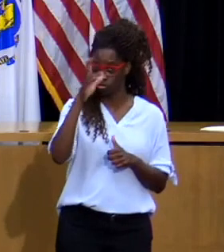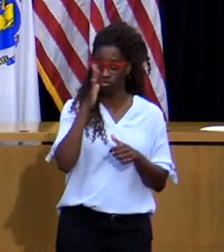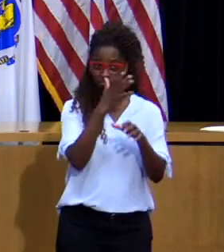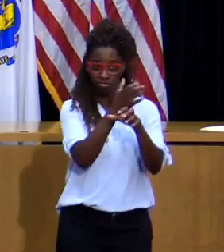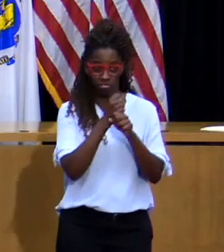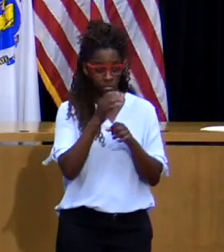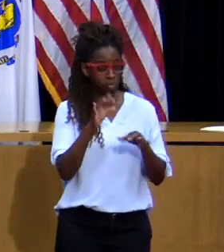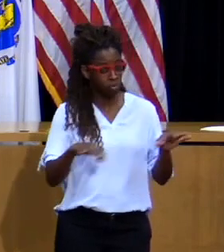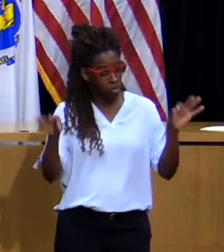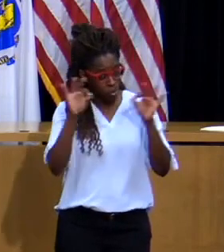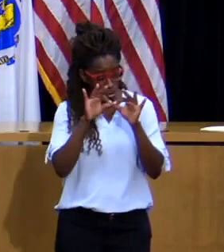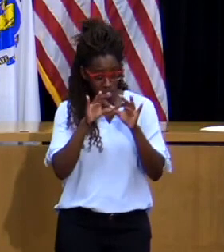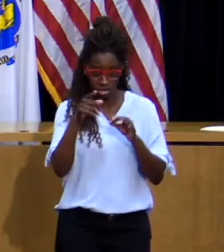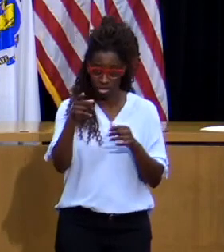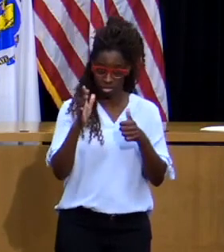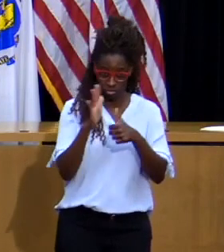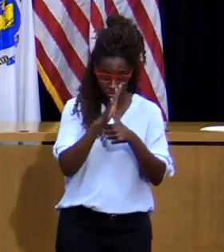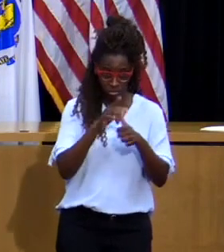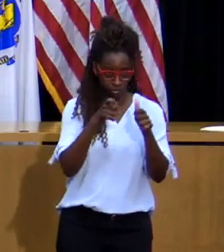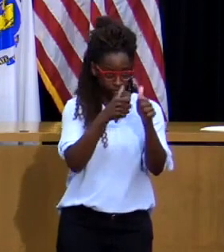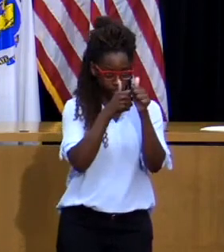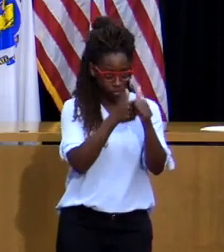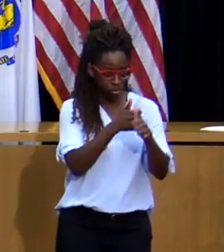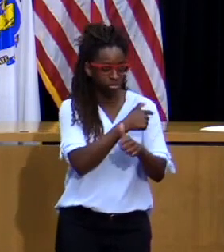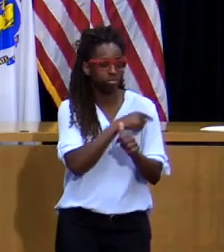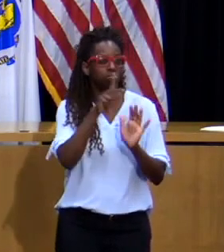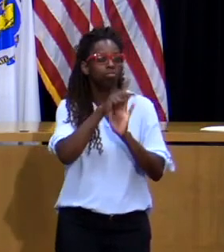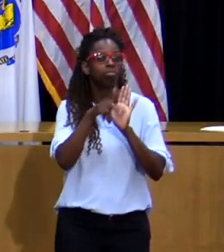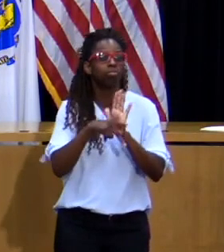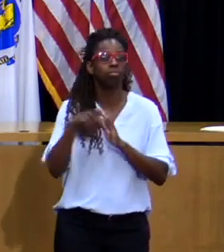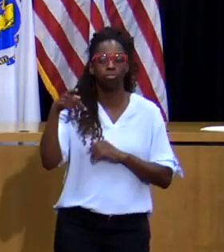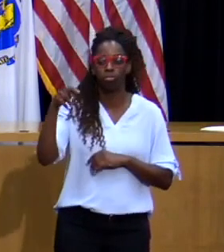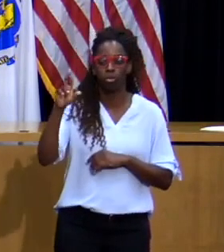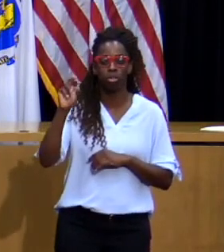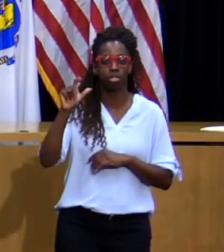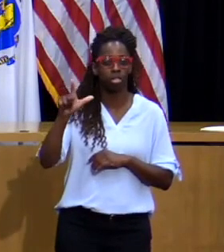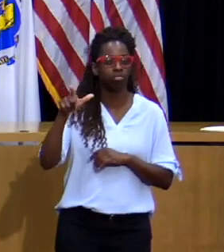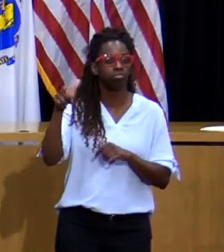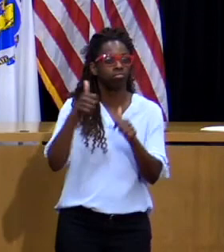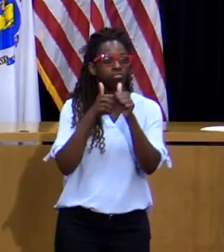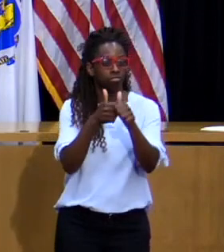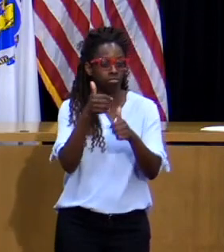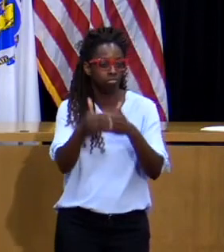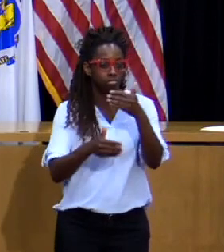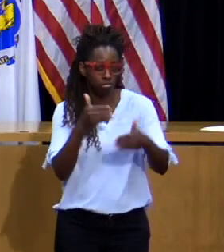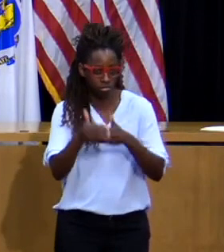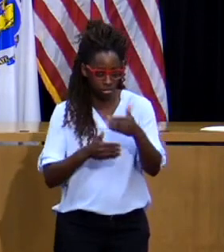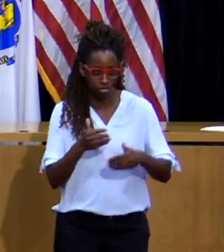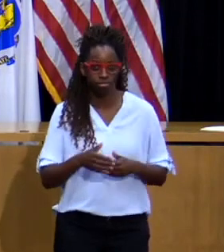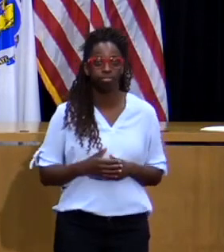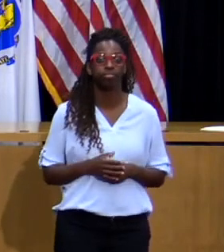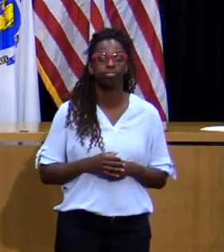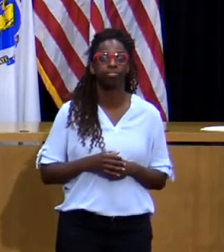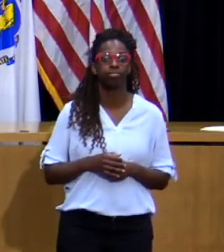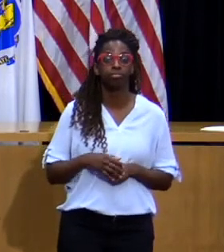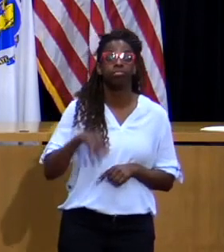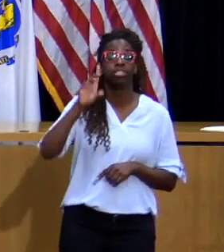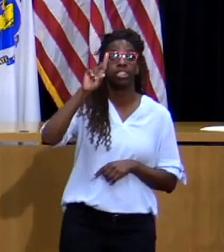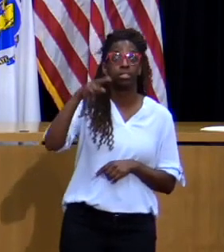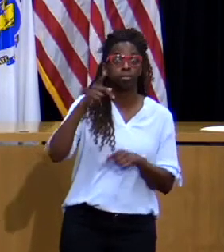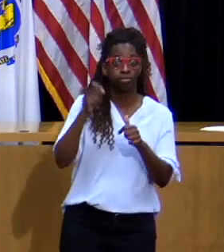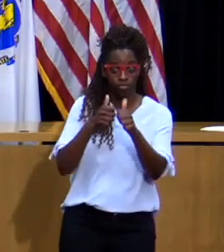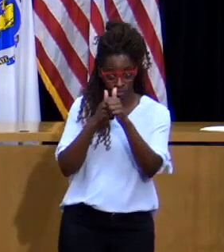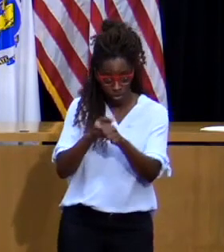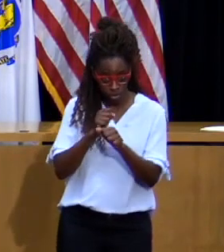for hospitals issued by the Department of Public Health. Confirming the lead person at their hospital for COVID-19